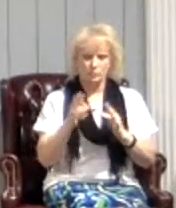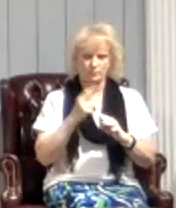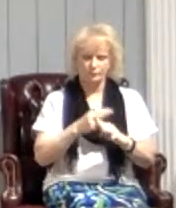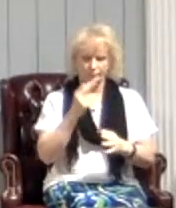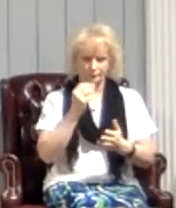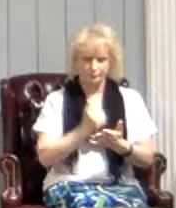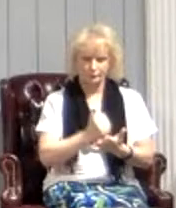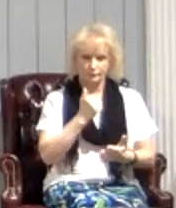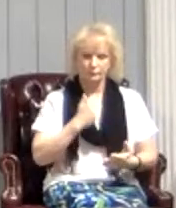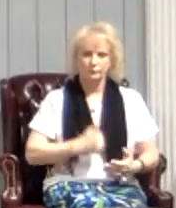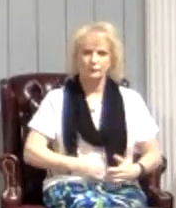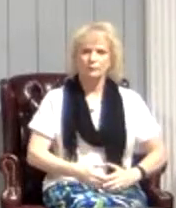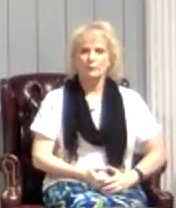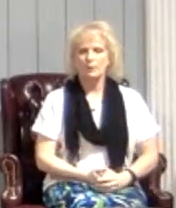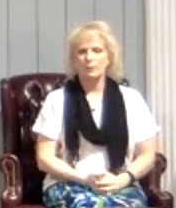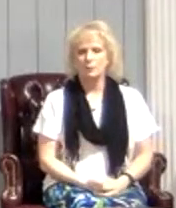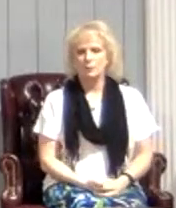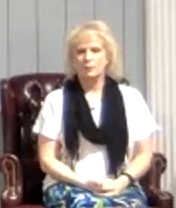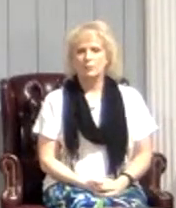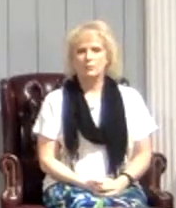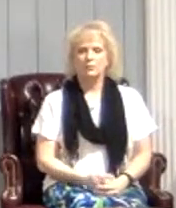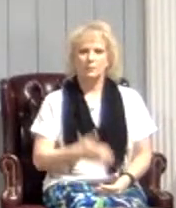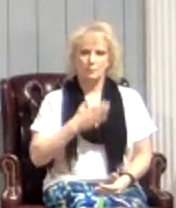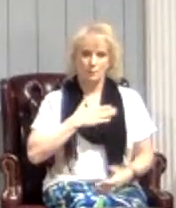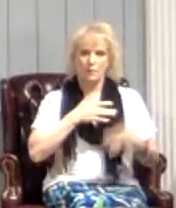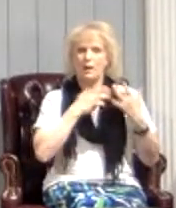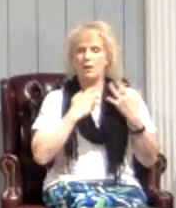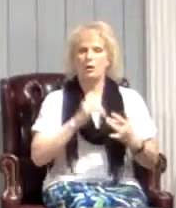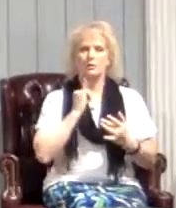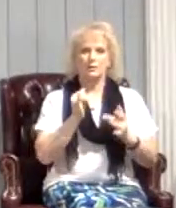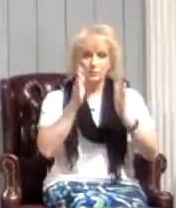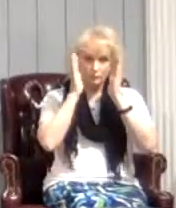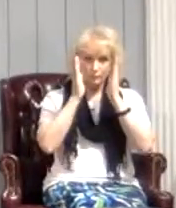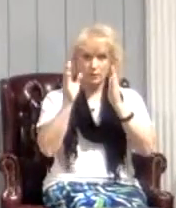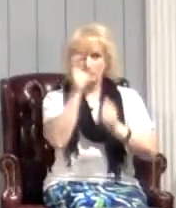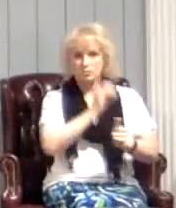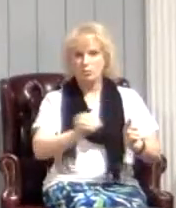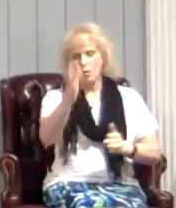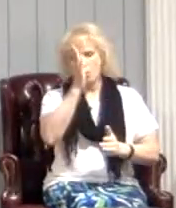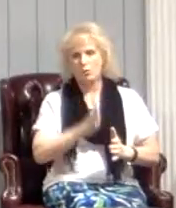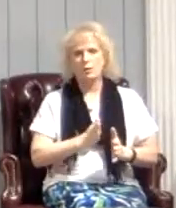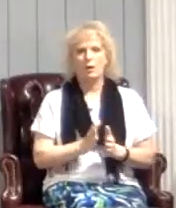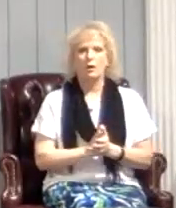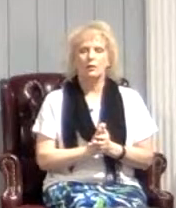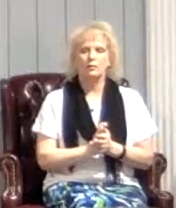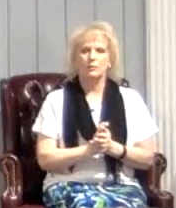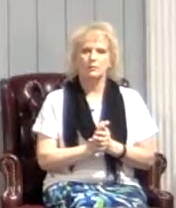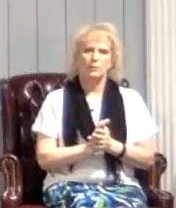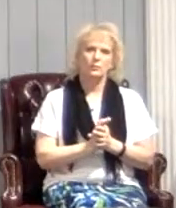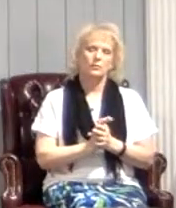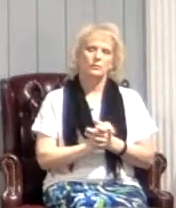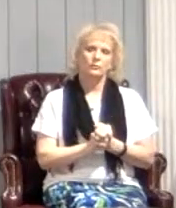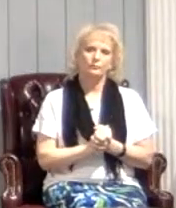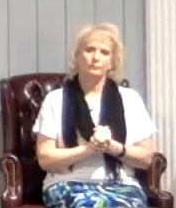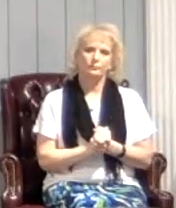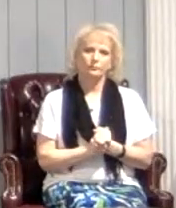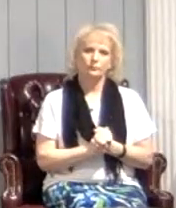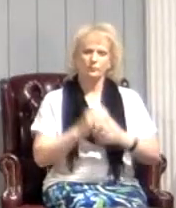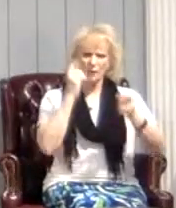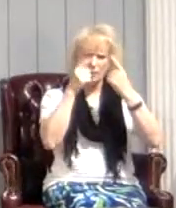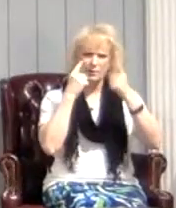You may be seated. My heart is fixed, oh God. We're going to talk about that fixed heart. You know,